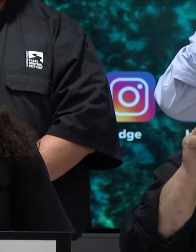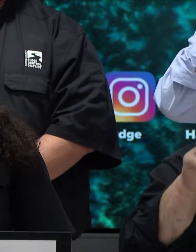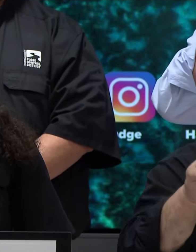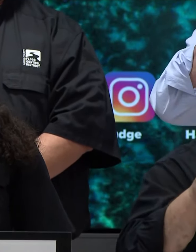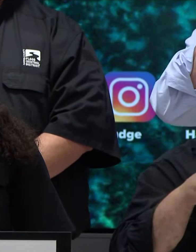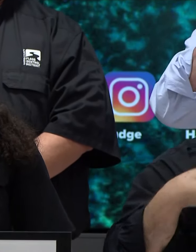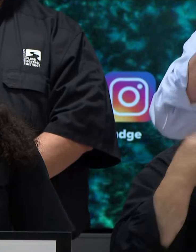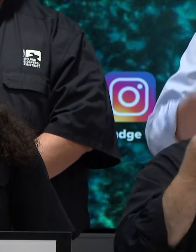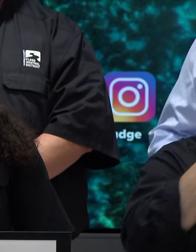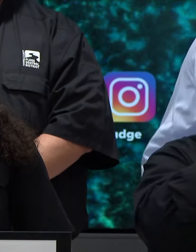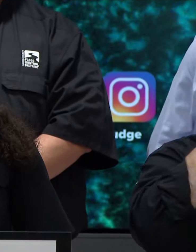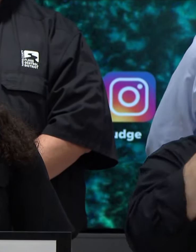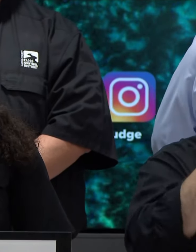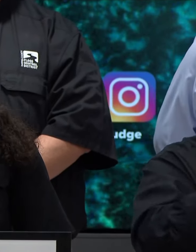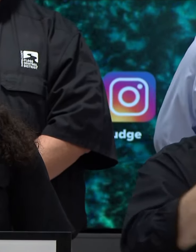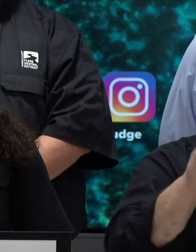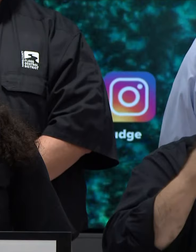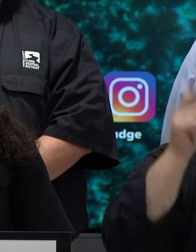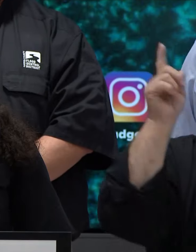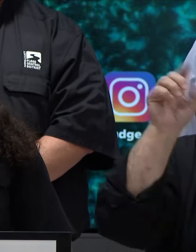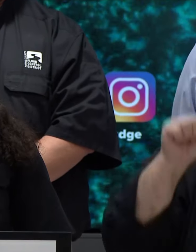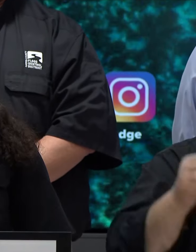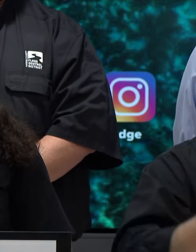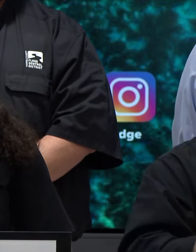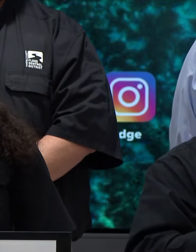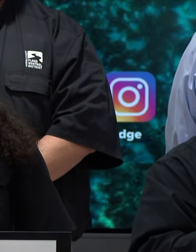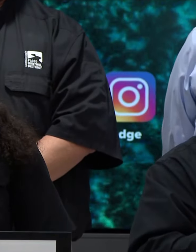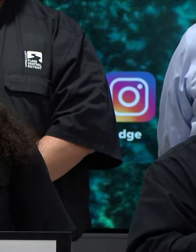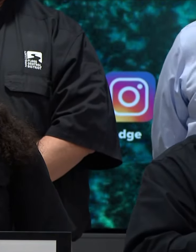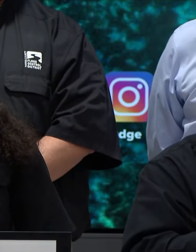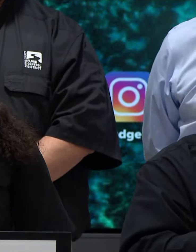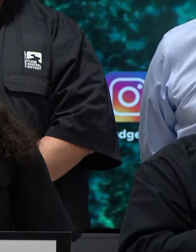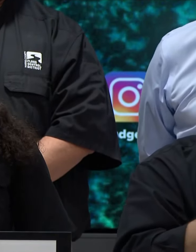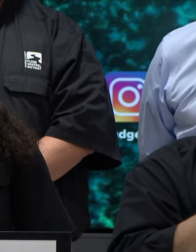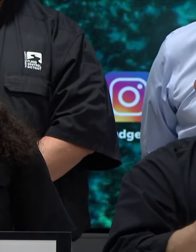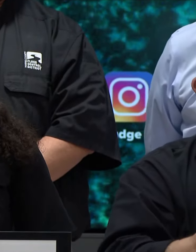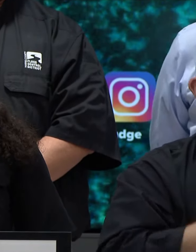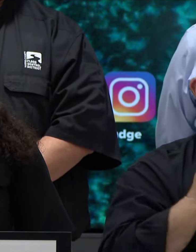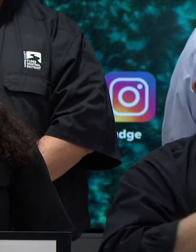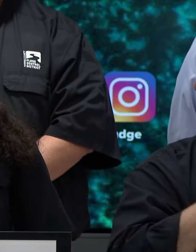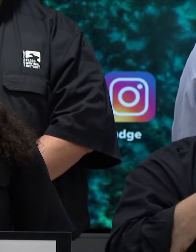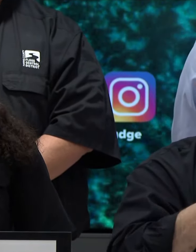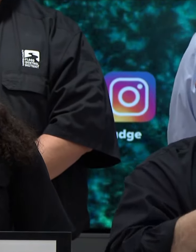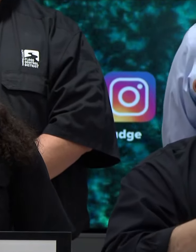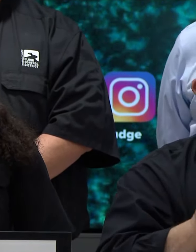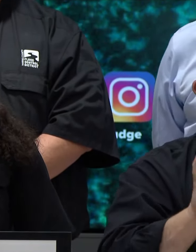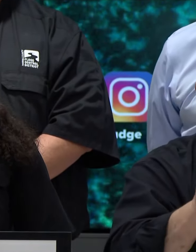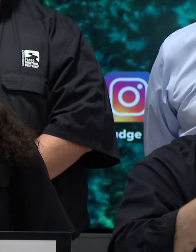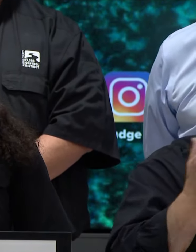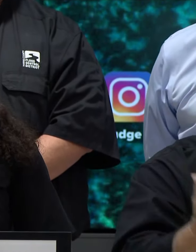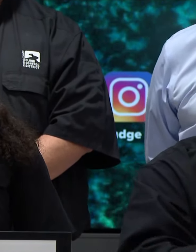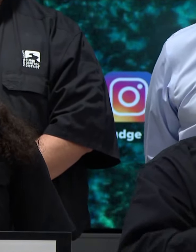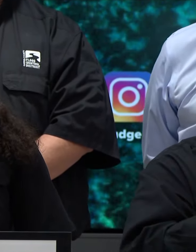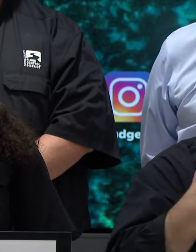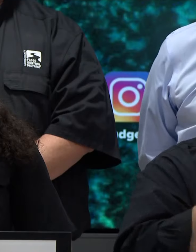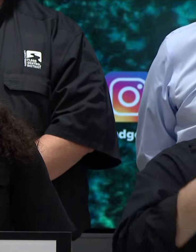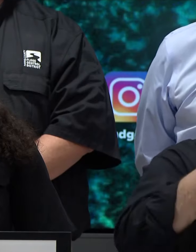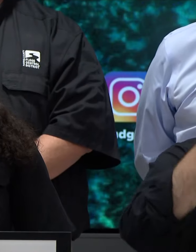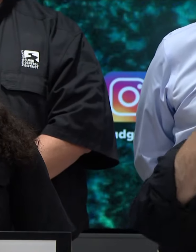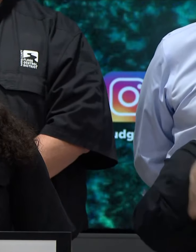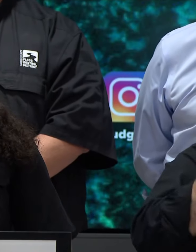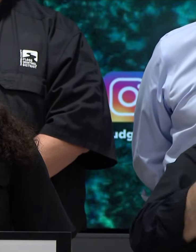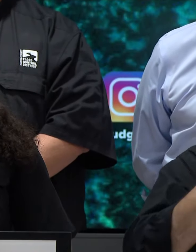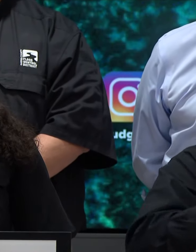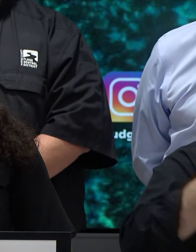since yesterday, asking how they can help, very much leaning forward, very much pushing for us to be able to receive what we need.